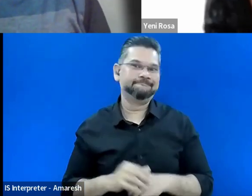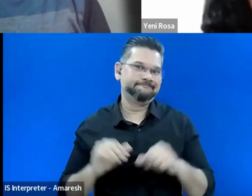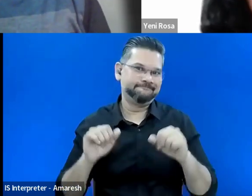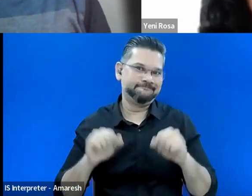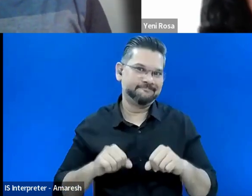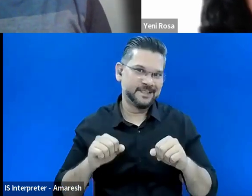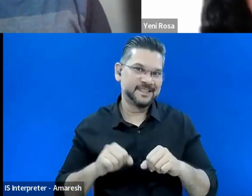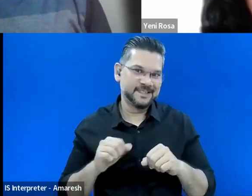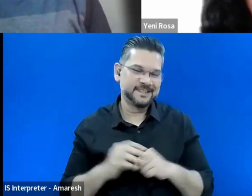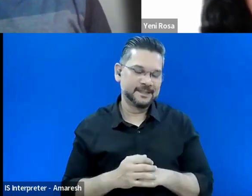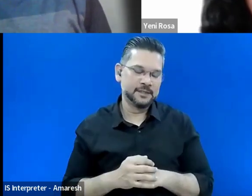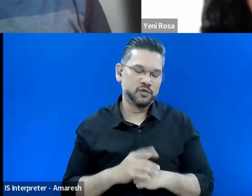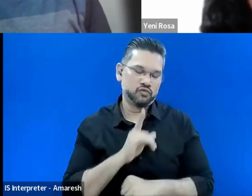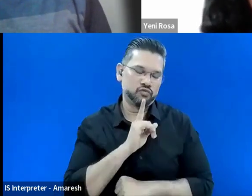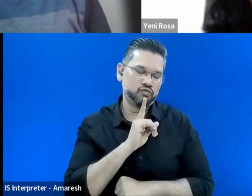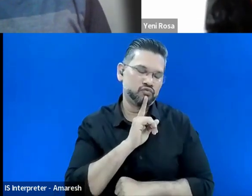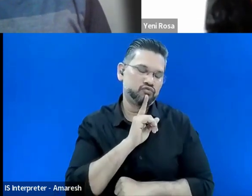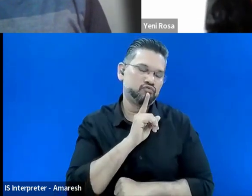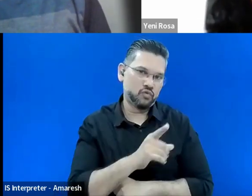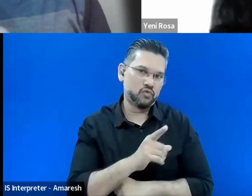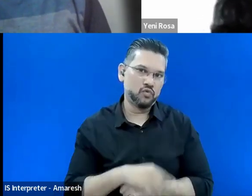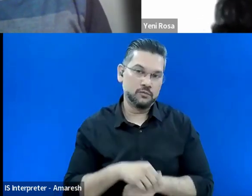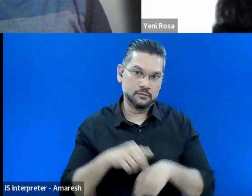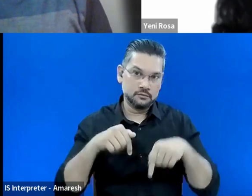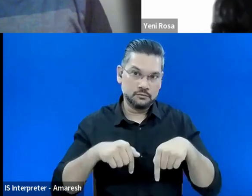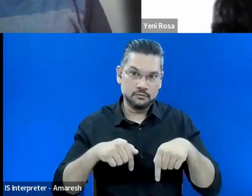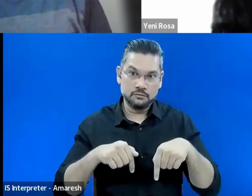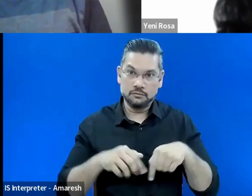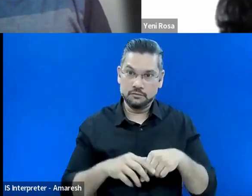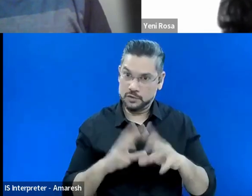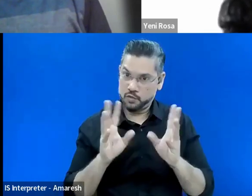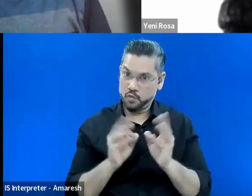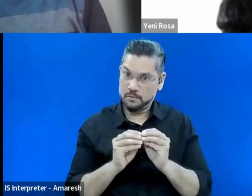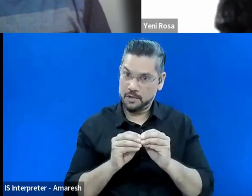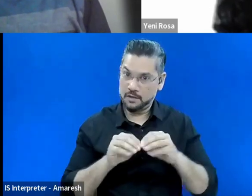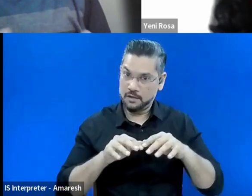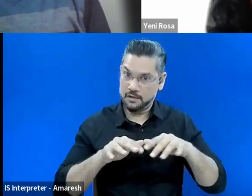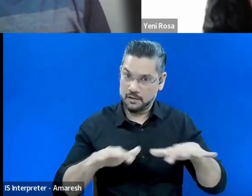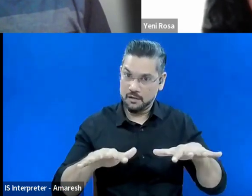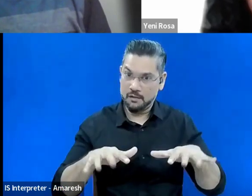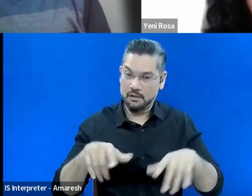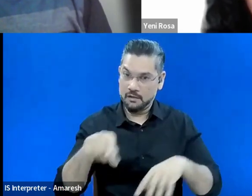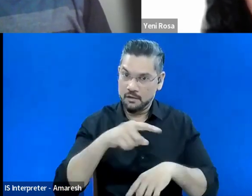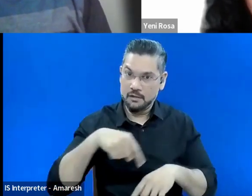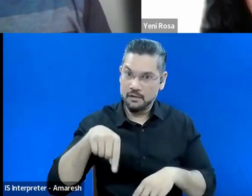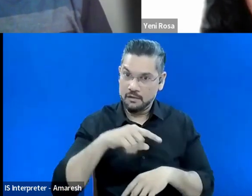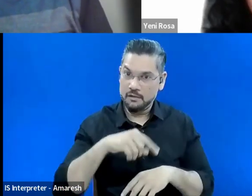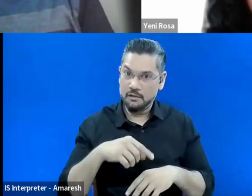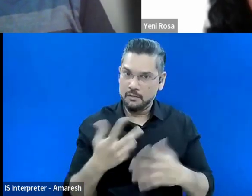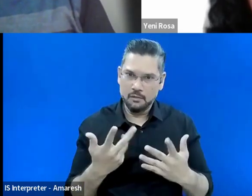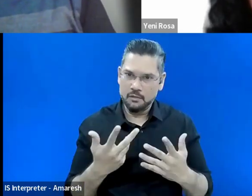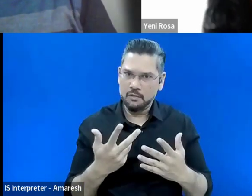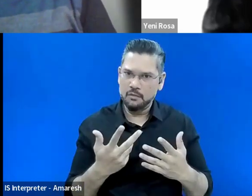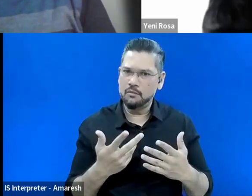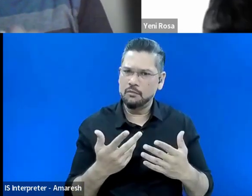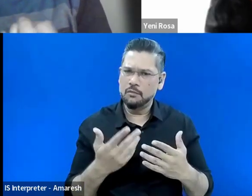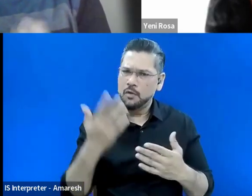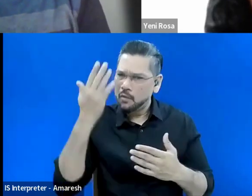is this webinar is being organized for this purpose only, that we will be drawing out